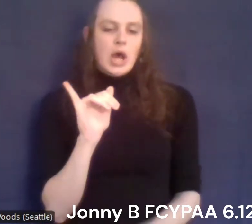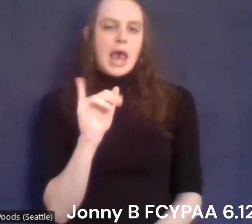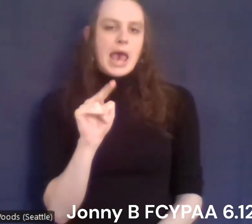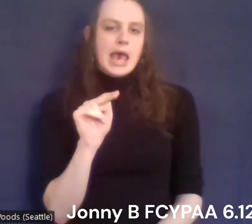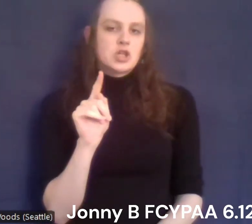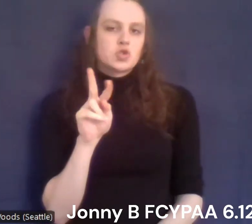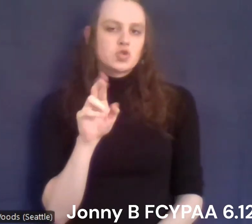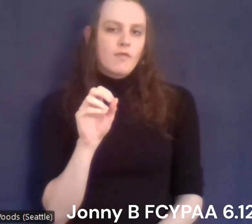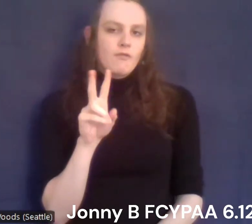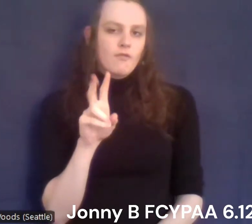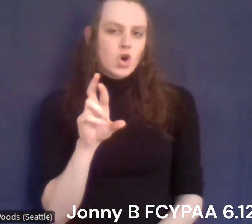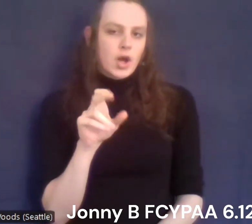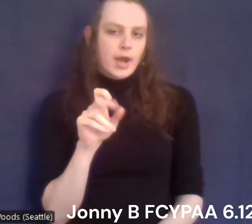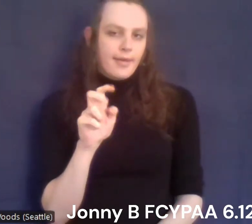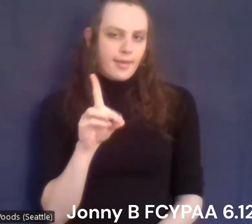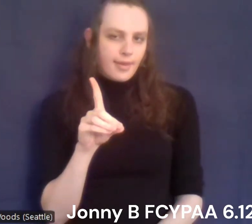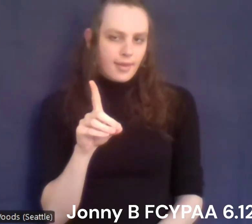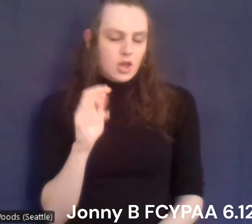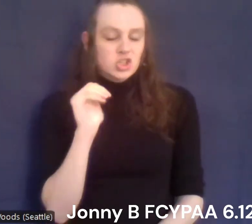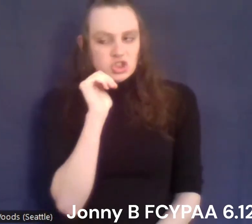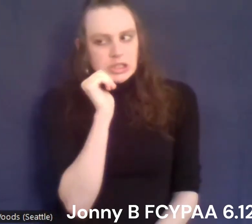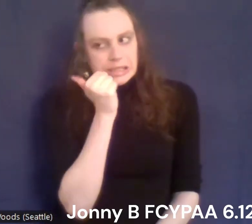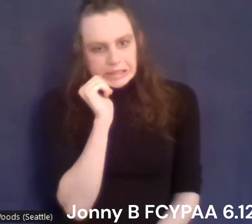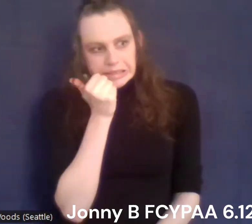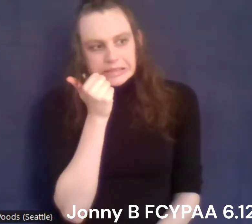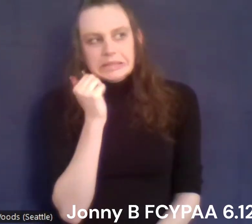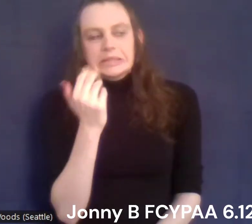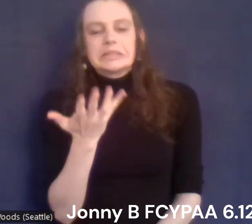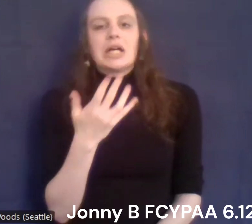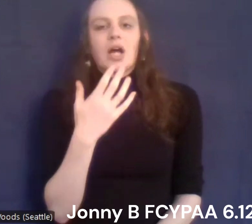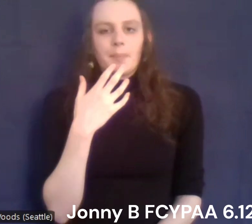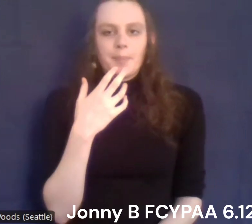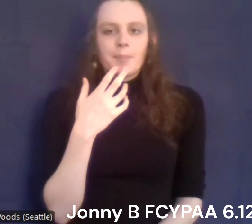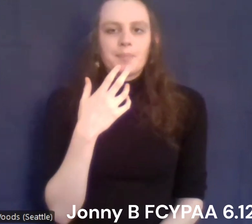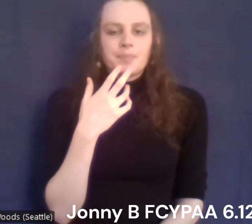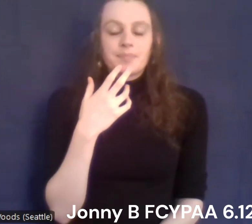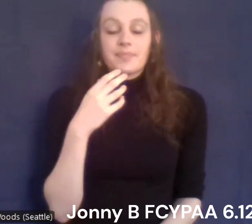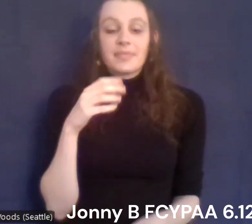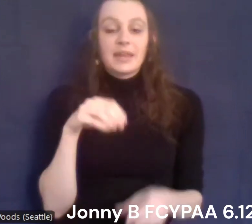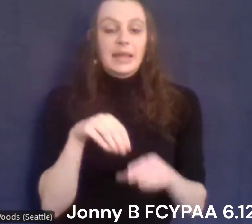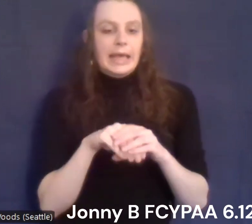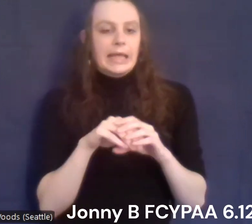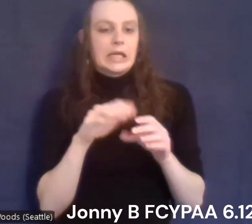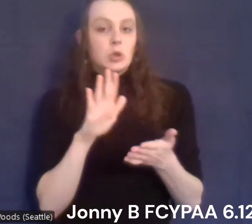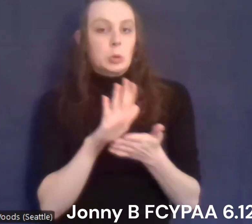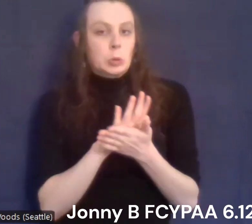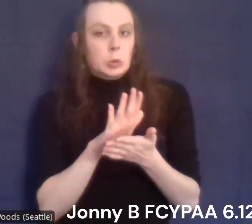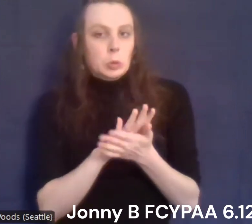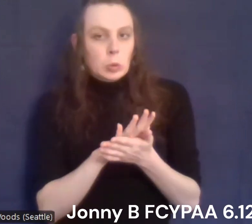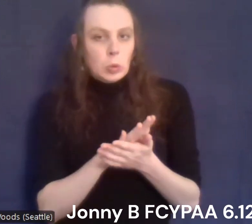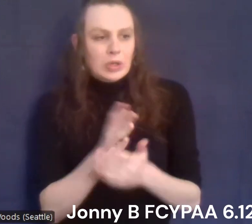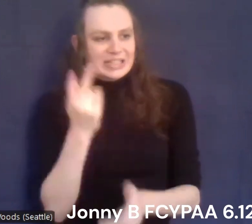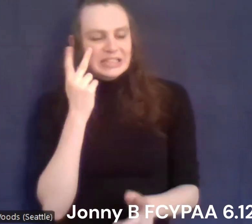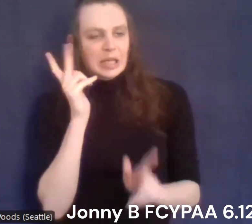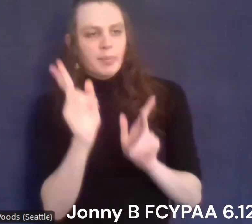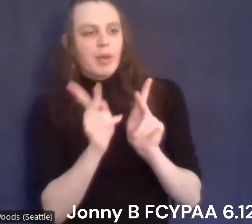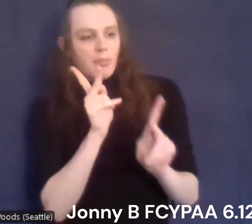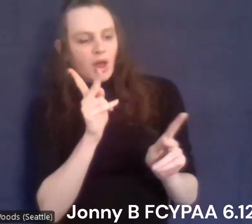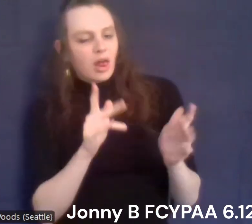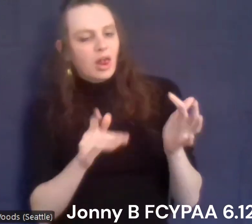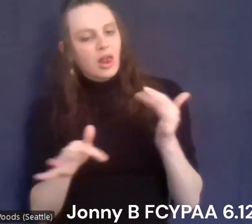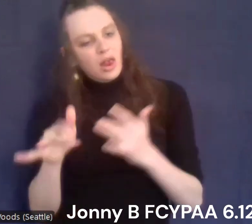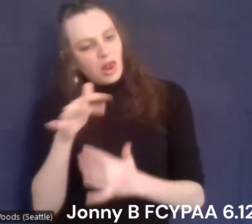to myself. I remember all the time I would be in a classroom and I would be seeing people like just having a